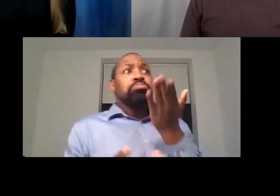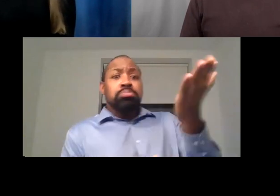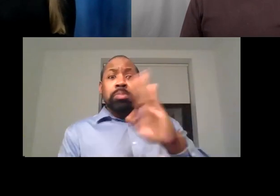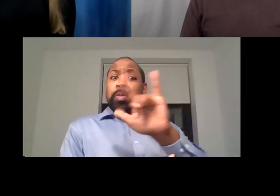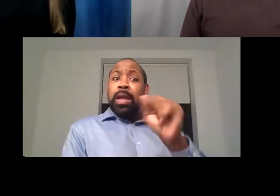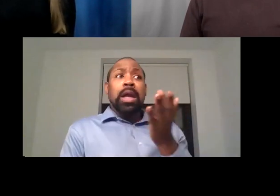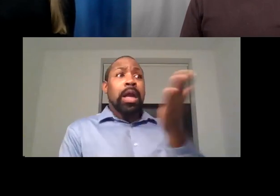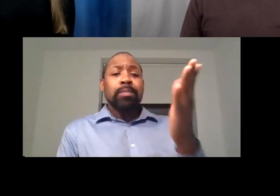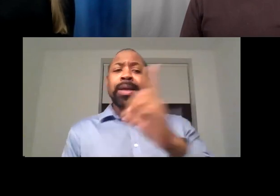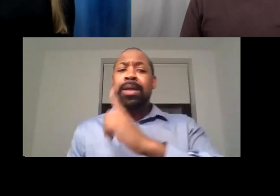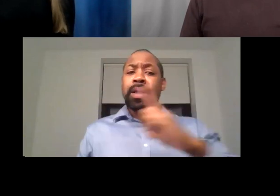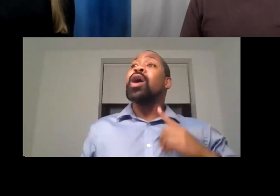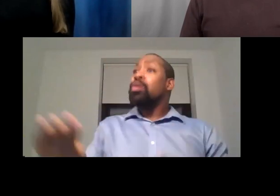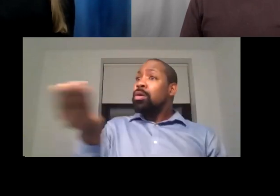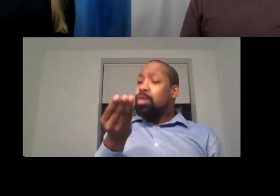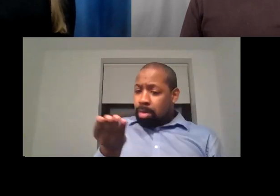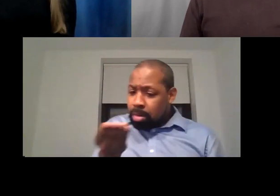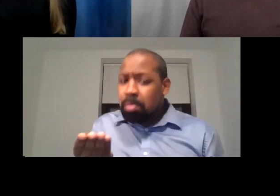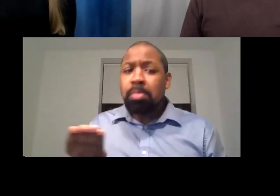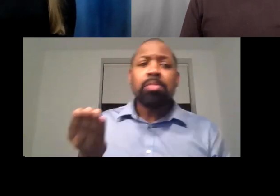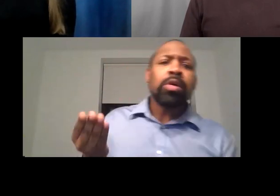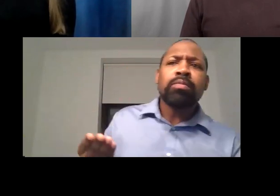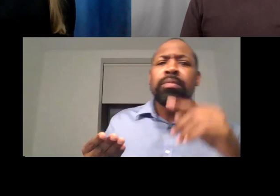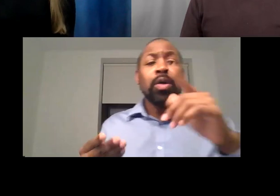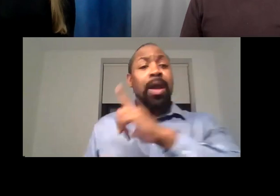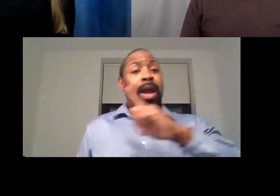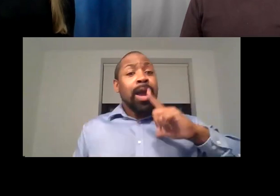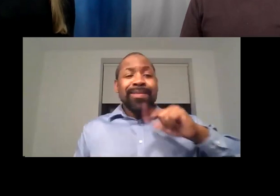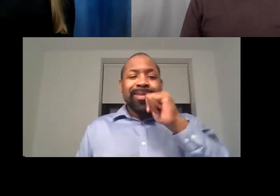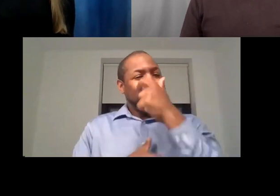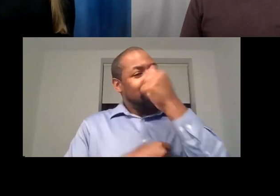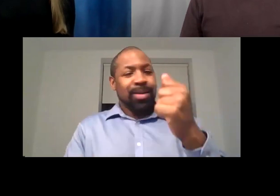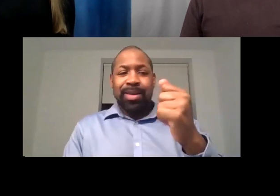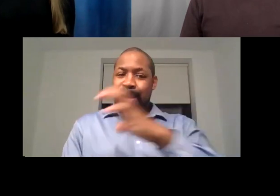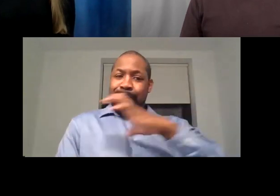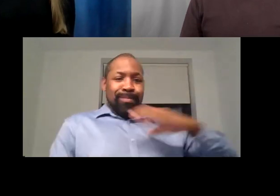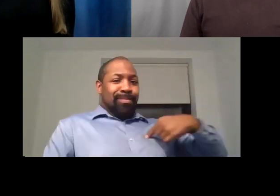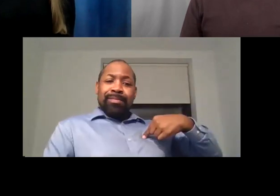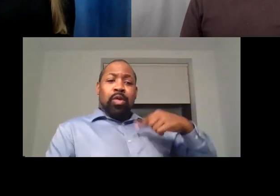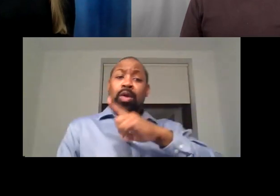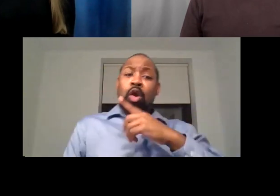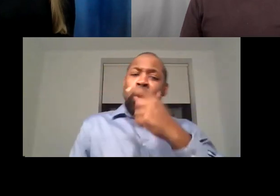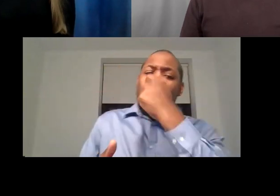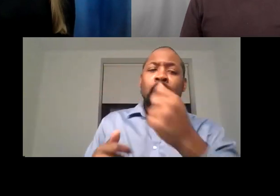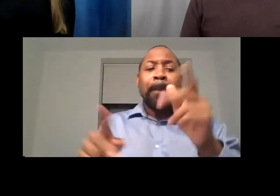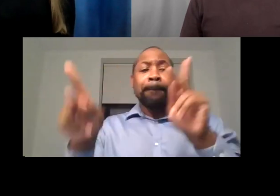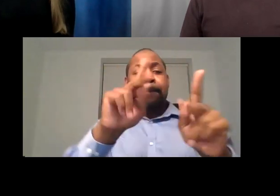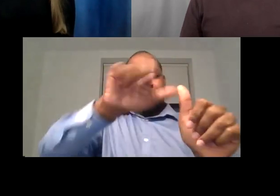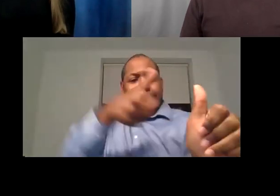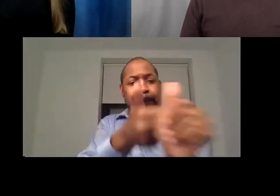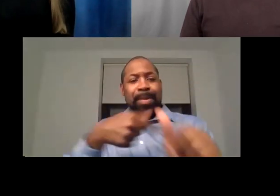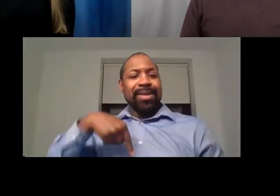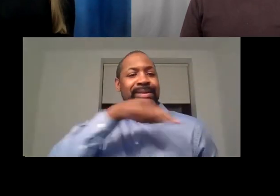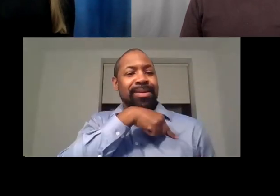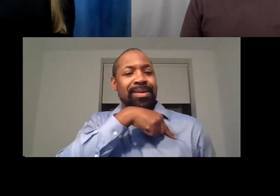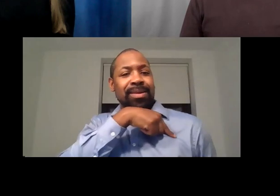conversation. And yes, we've proposed a bill, but then you know, if the legislator's not interested in the